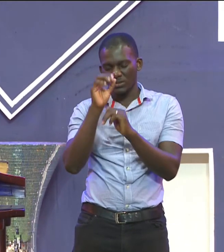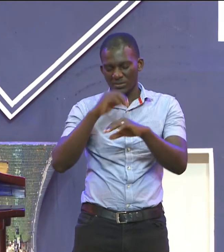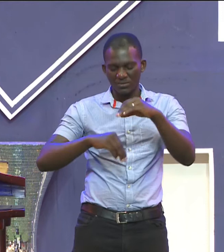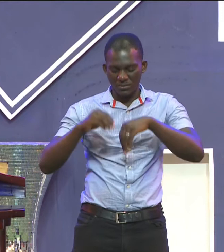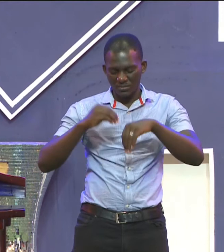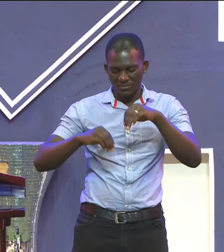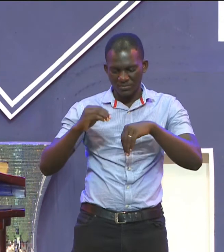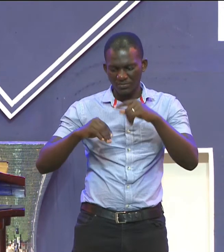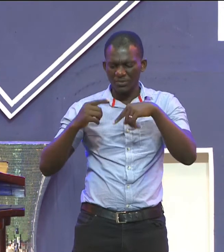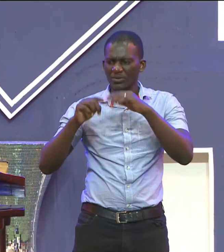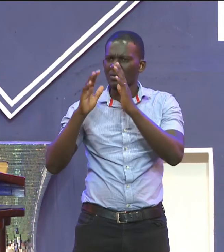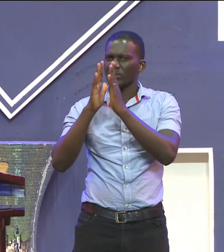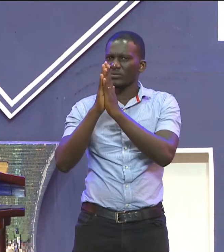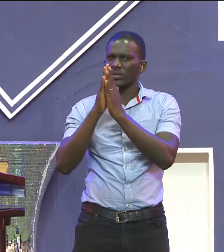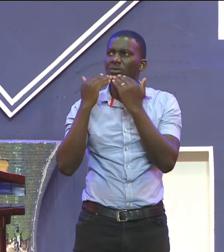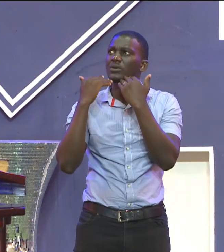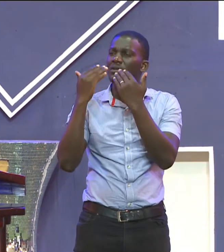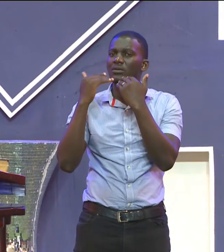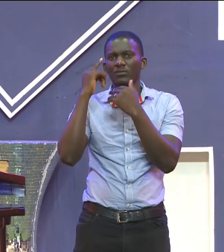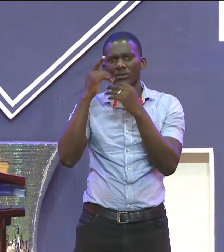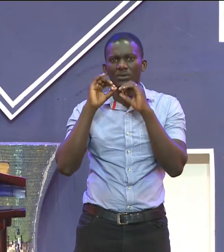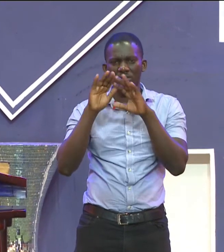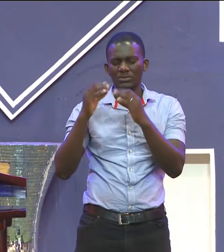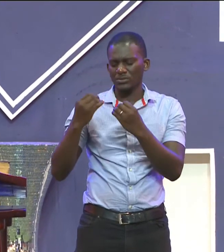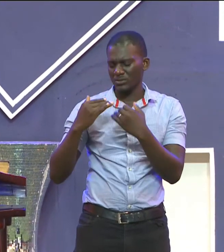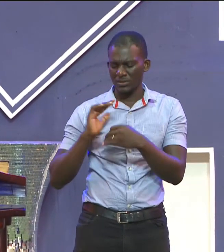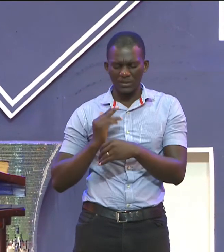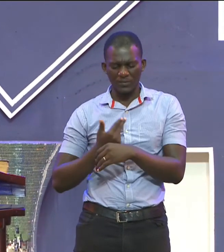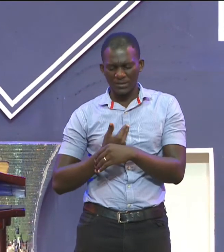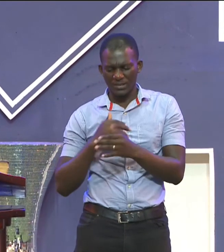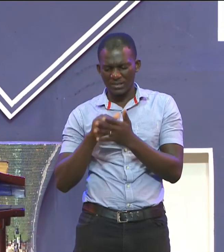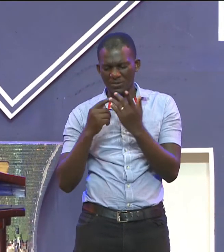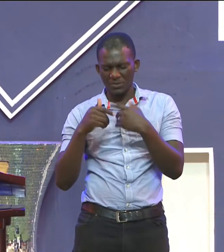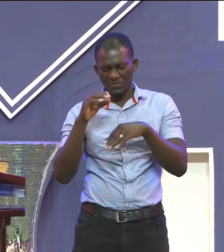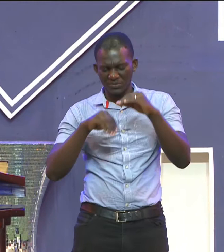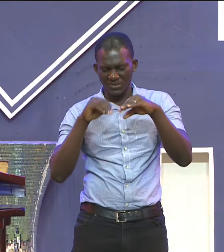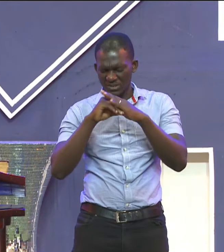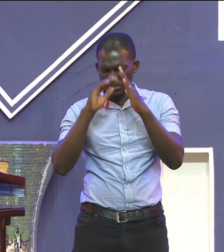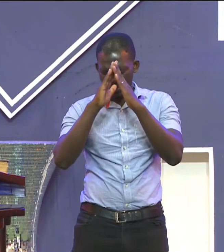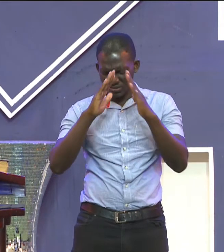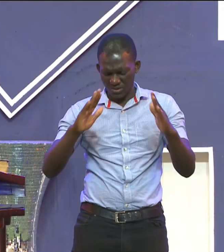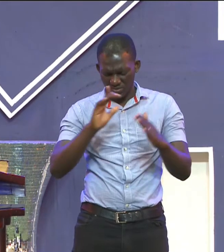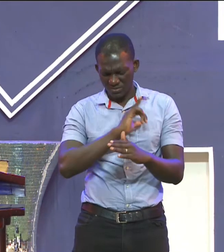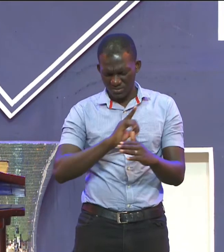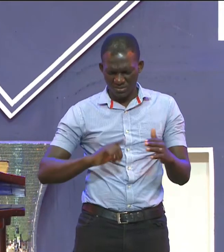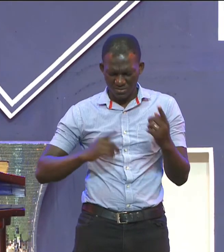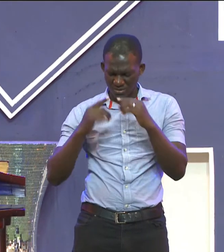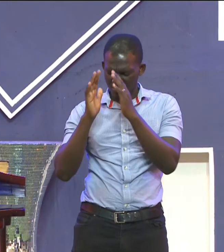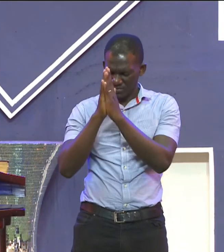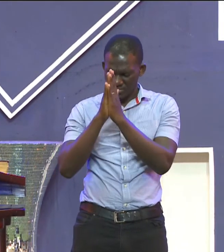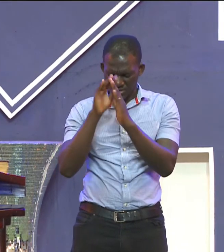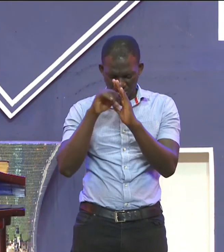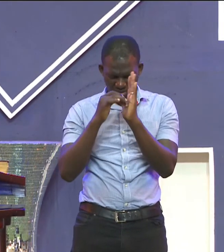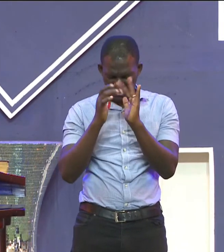yo. Tuagalo kweba zoro omukisa gotu wade. Okubantu sobolo kuwayo mnyumba ya mukama. Tata tusaba mulinye